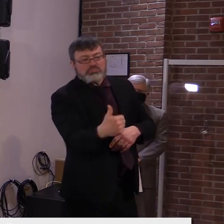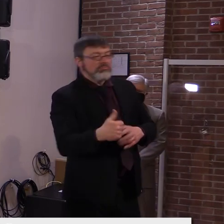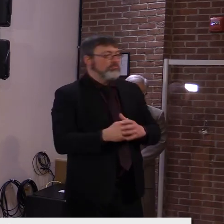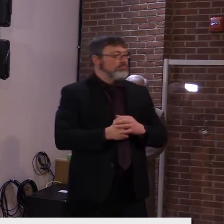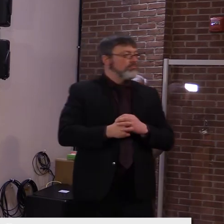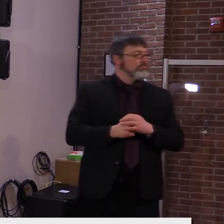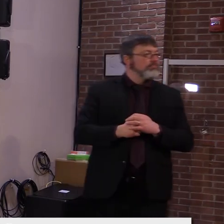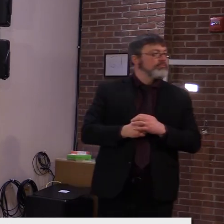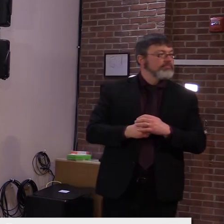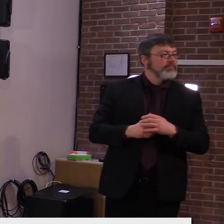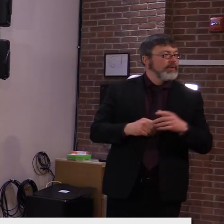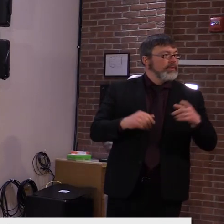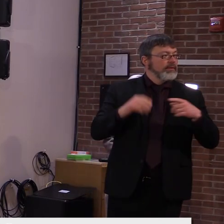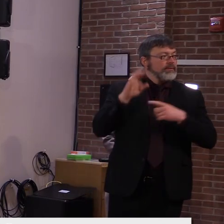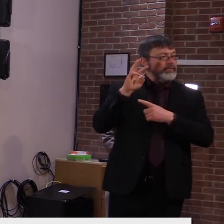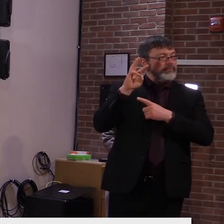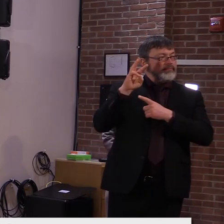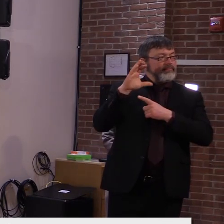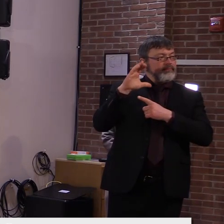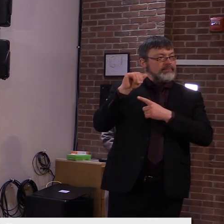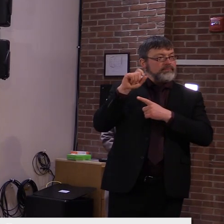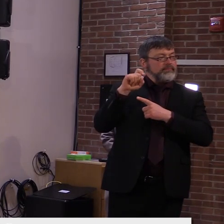Pat, WCAX.